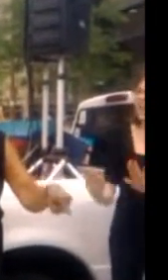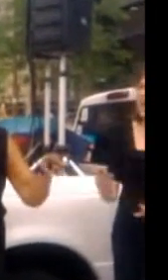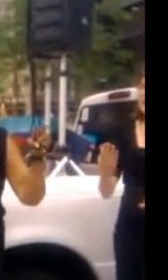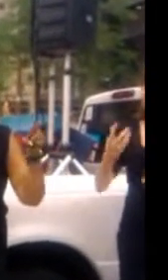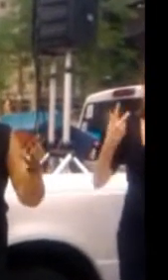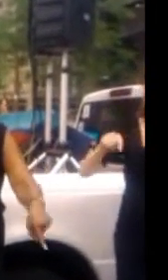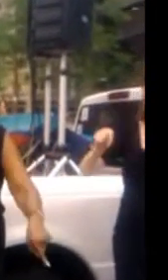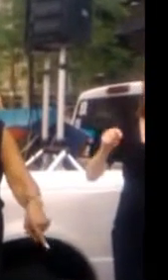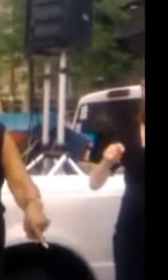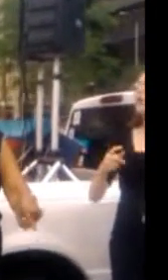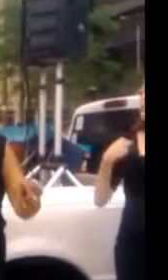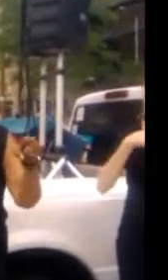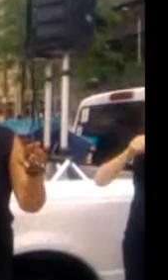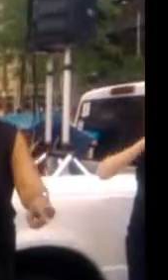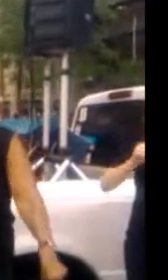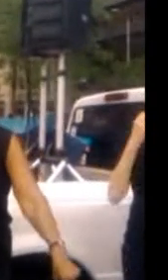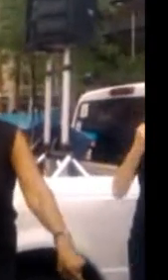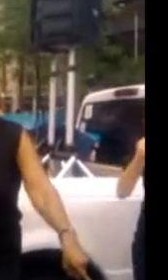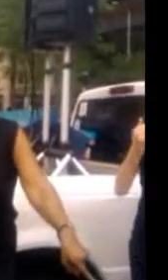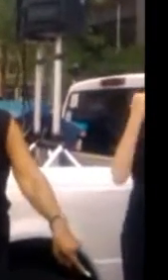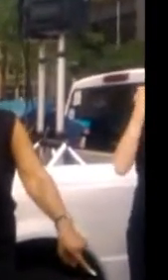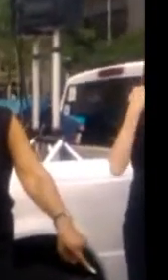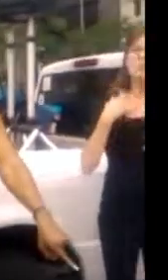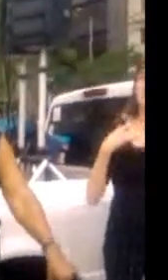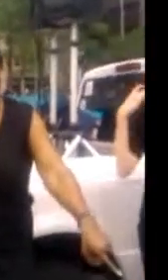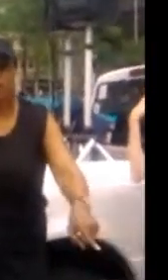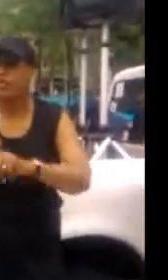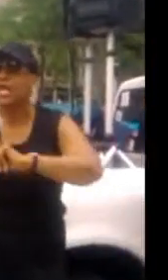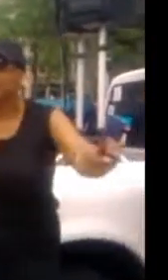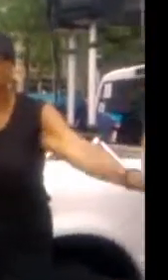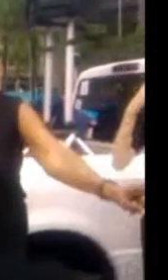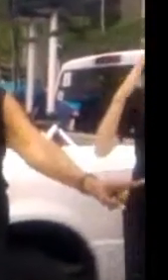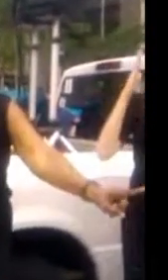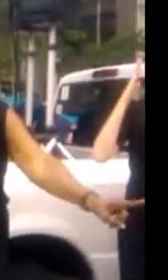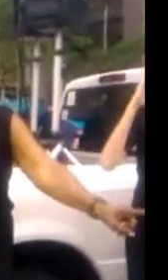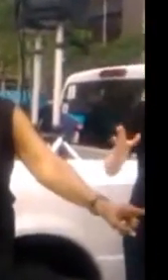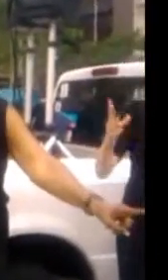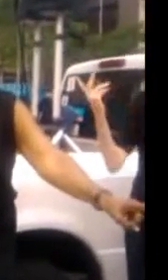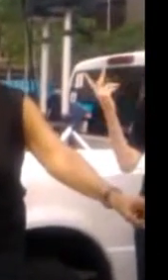things go now. If we let these things go now. And we're not going to let that happen.